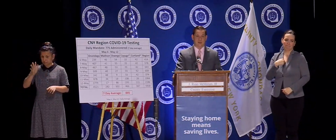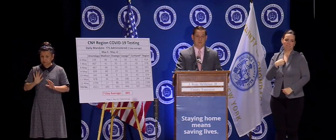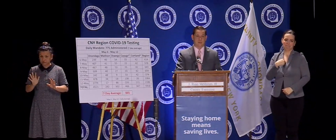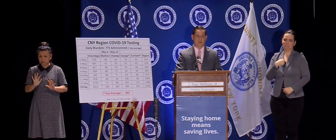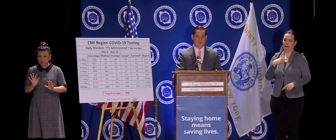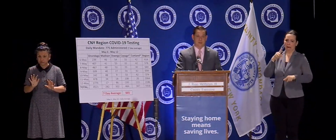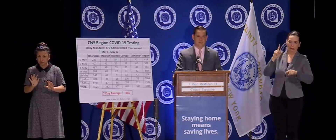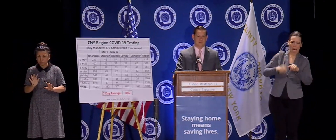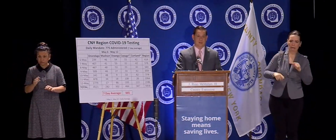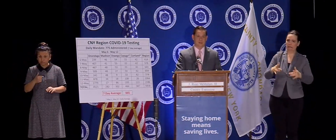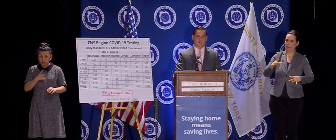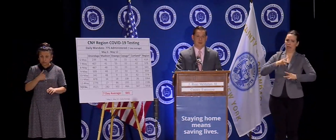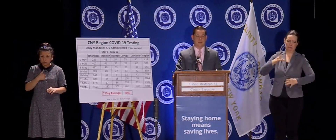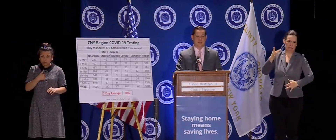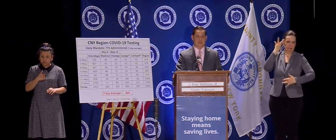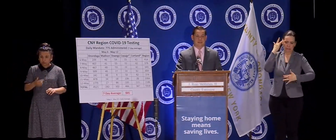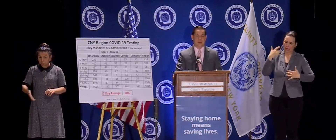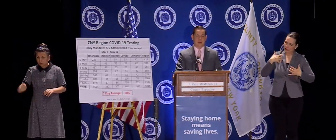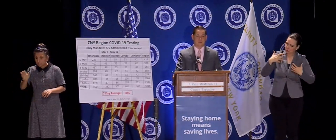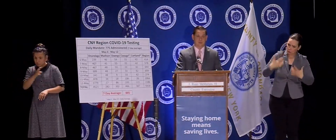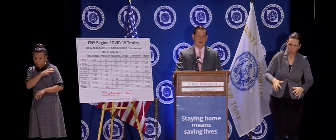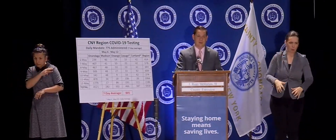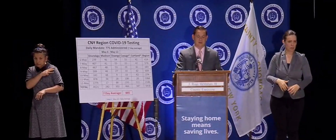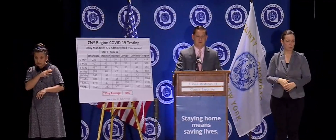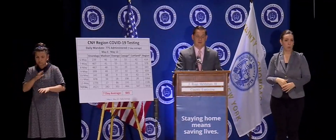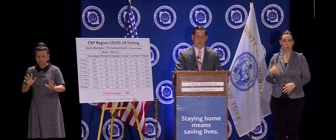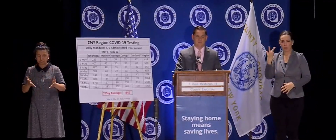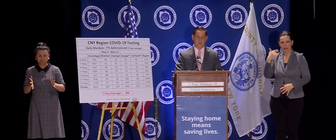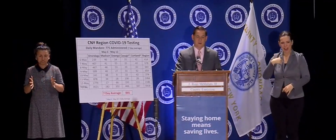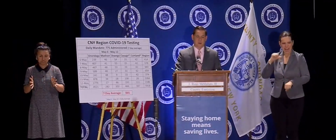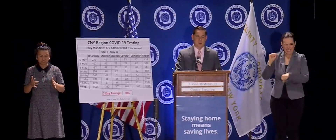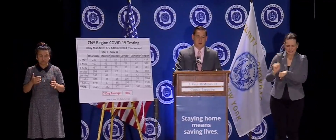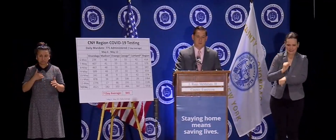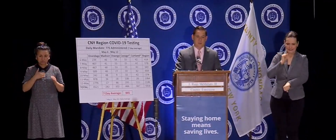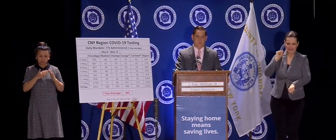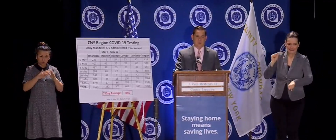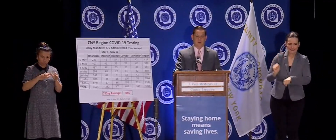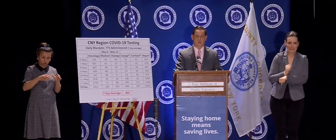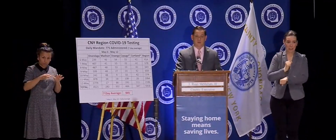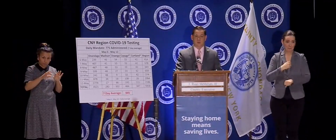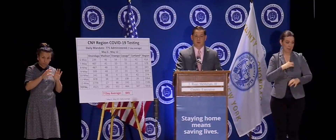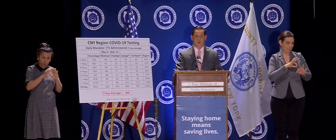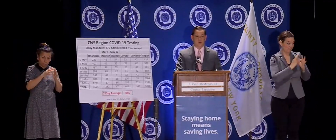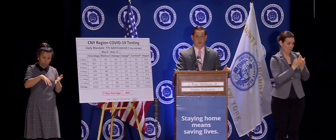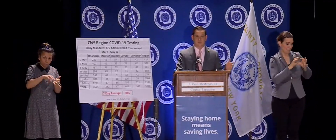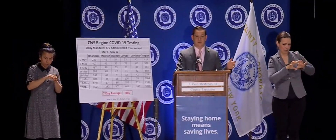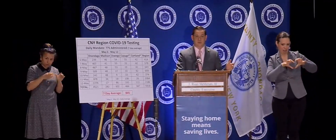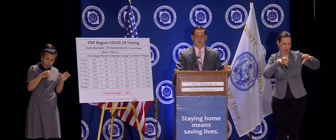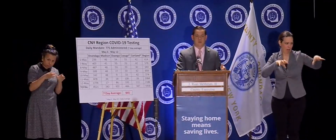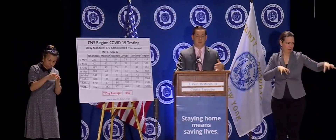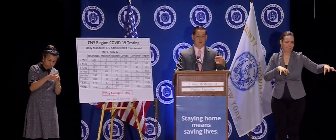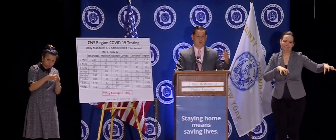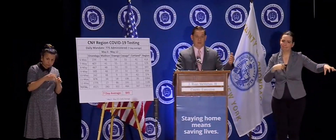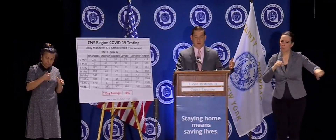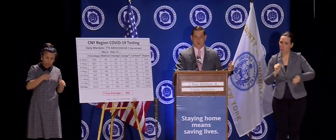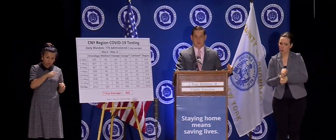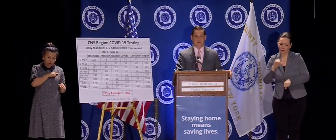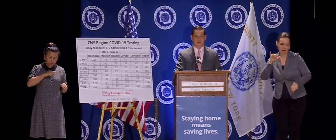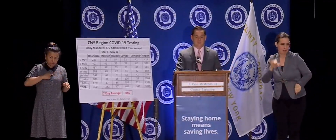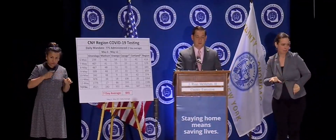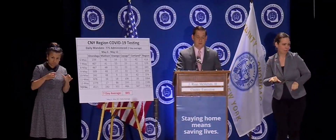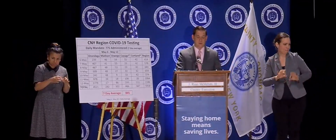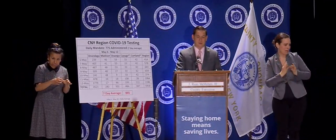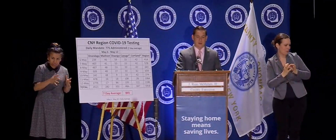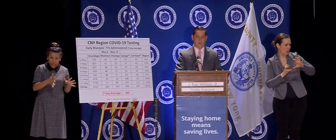anybody outside of my building, in my immediate staff, in my immediate family. But others have been going and doing the right thing